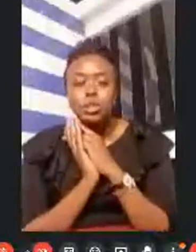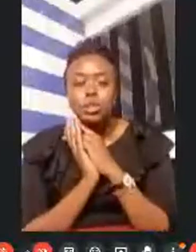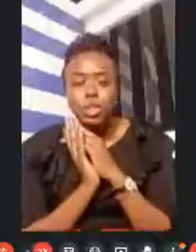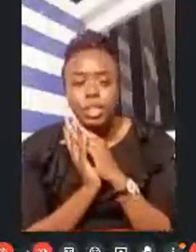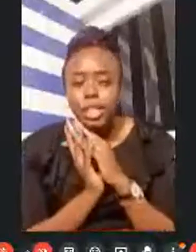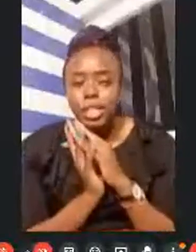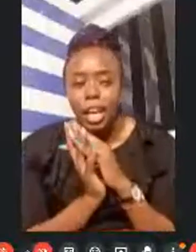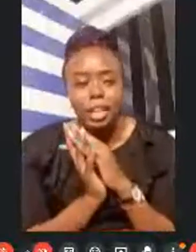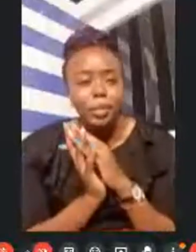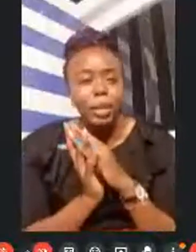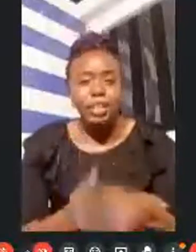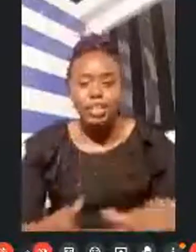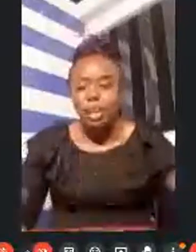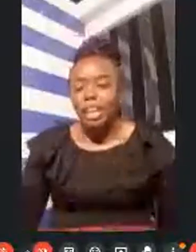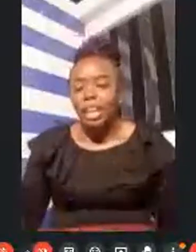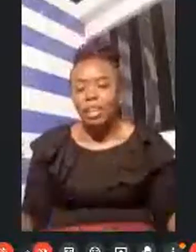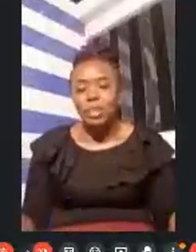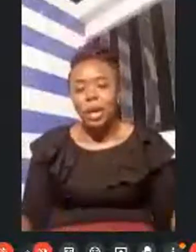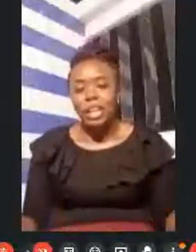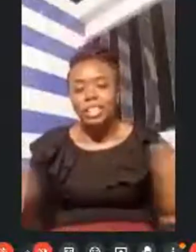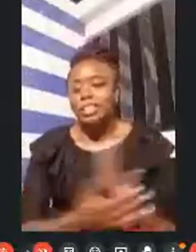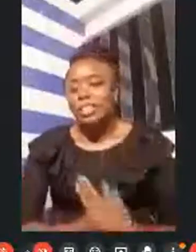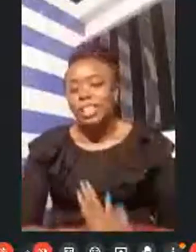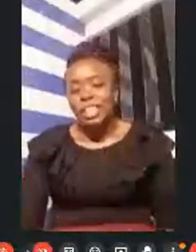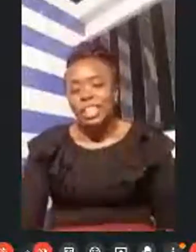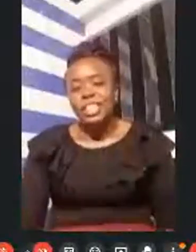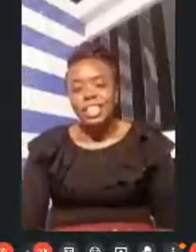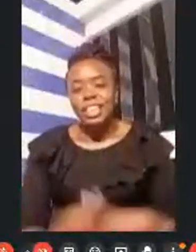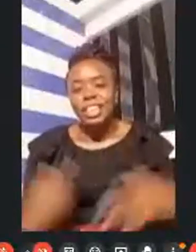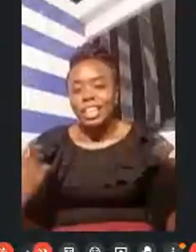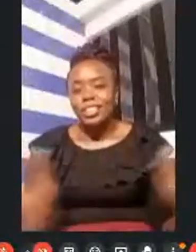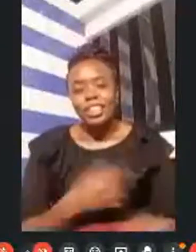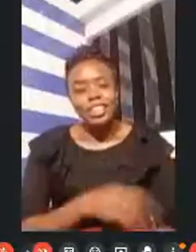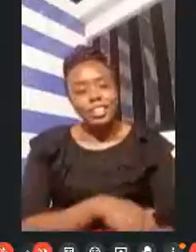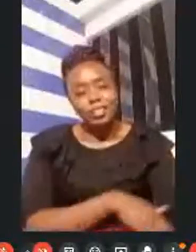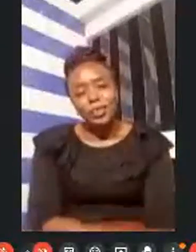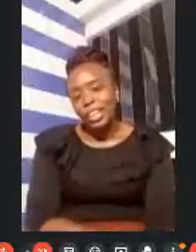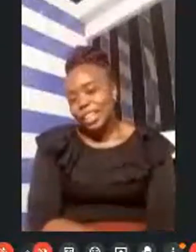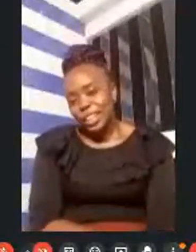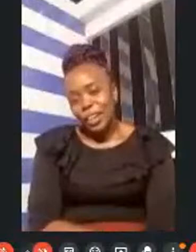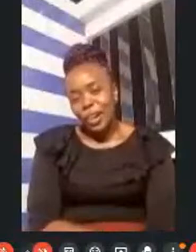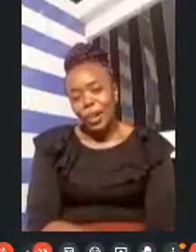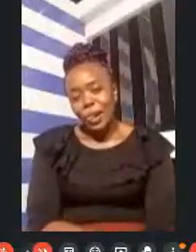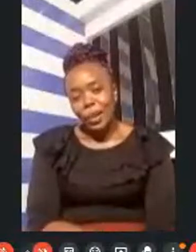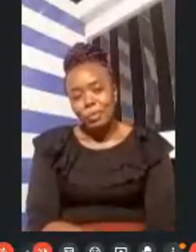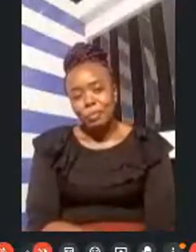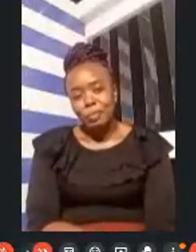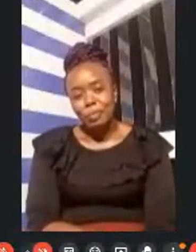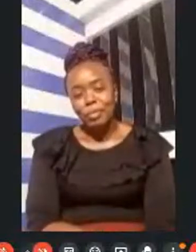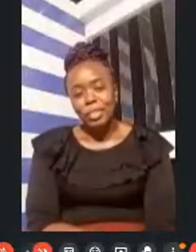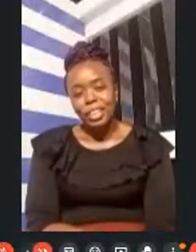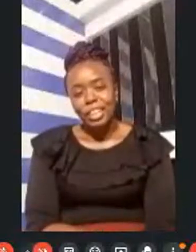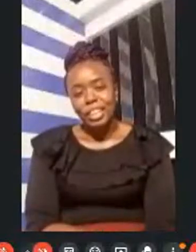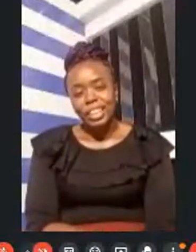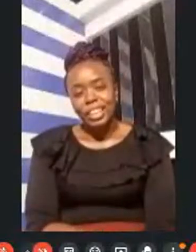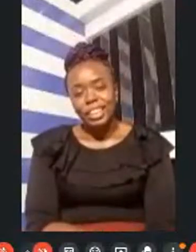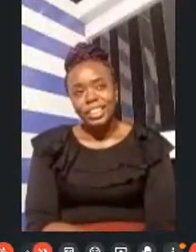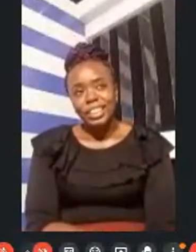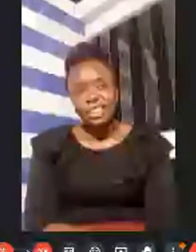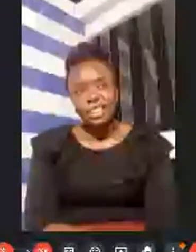tomorrow. So just anyone, mother, you're so active. Just lead us on days of the week.